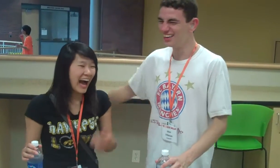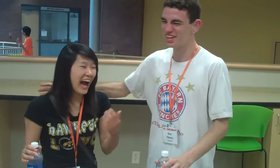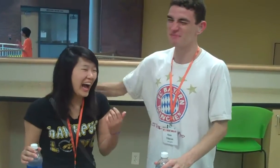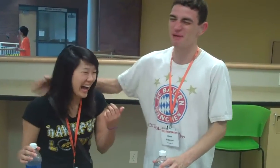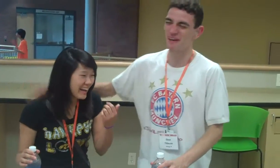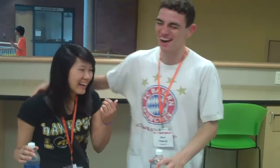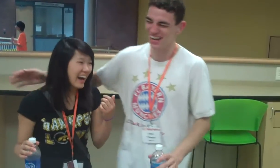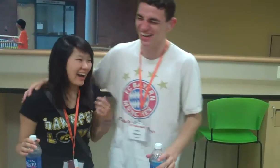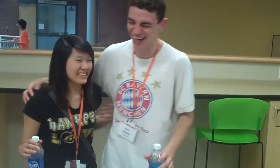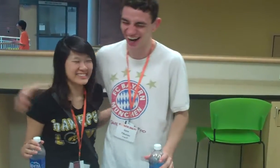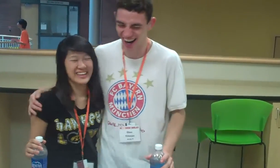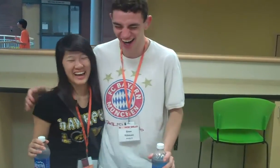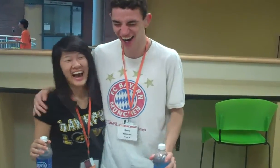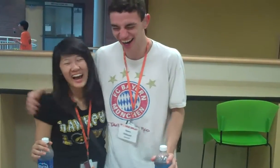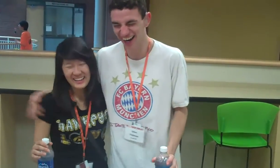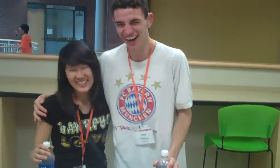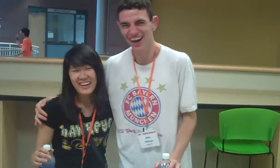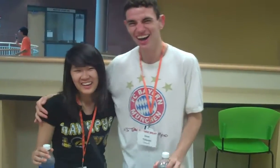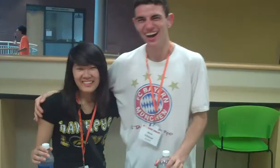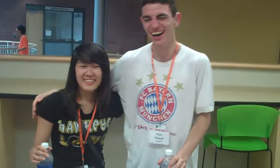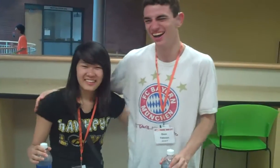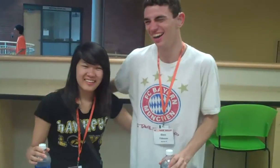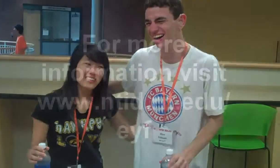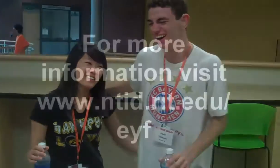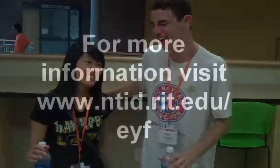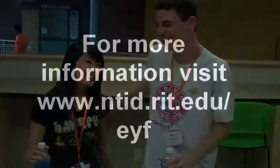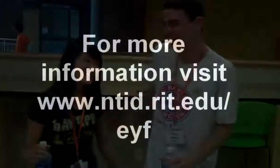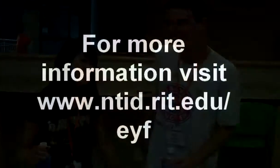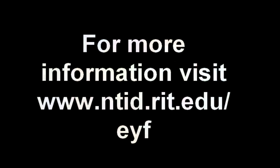Cheap my body. Oh yeah. Oh my god.